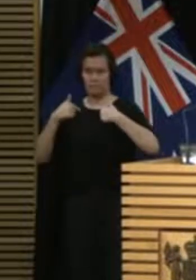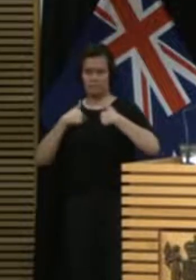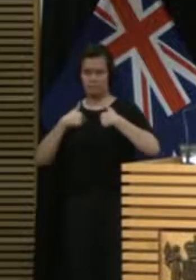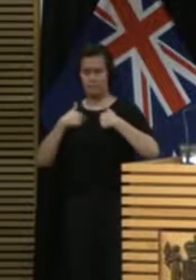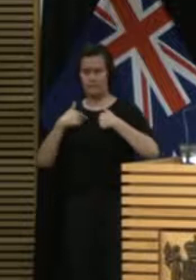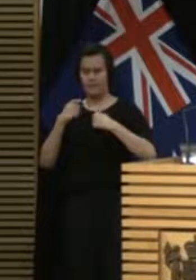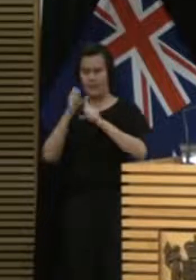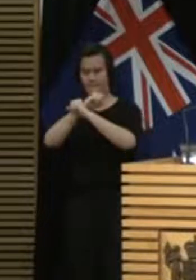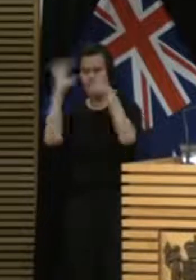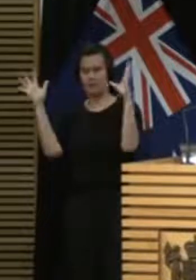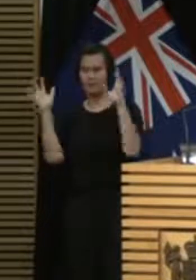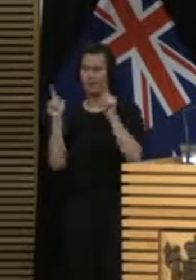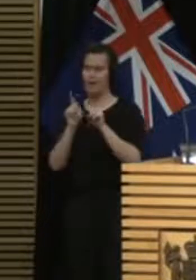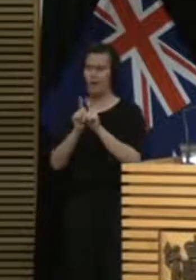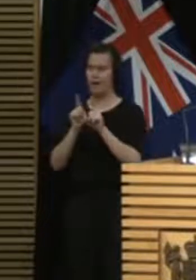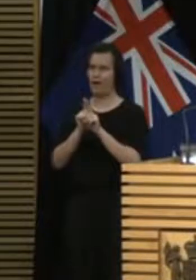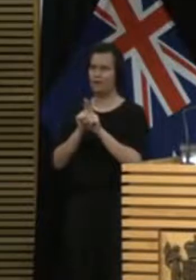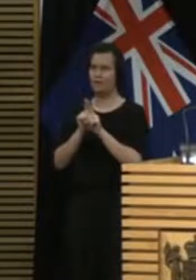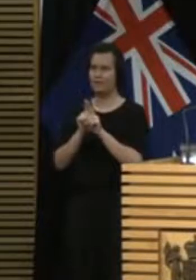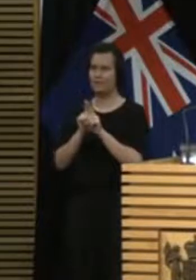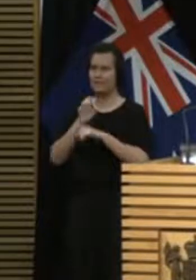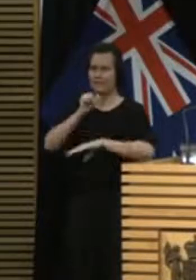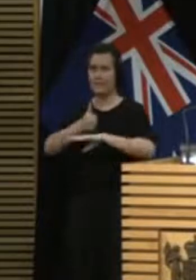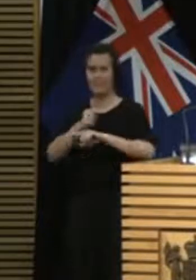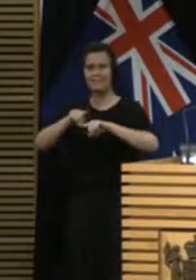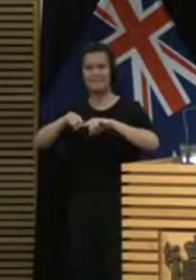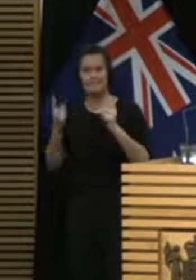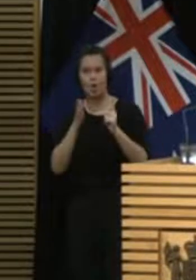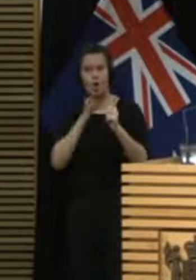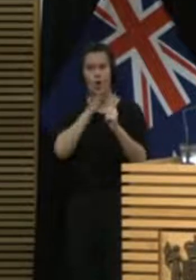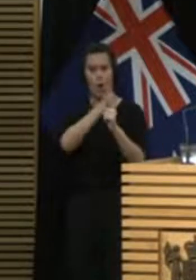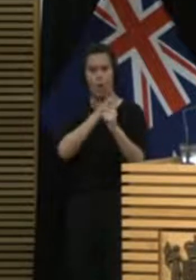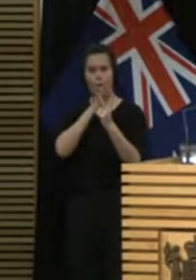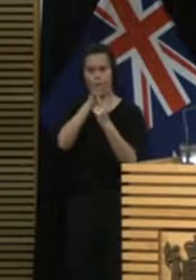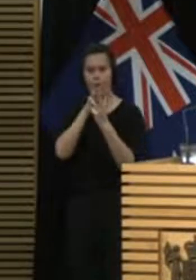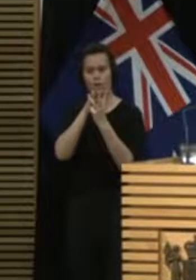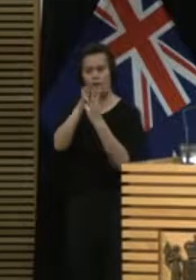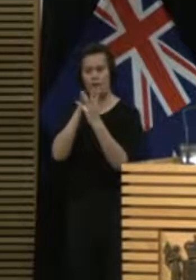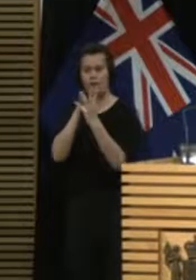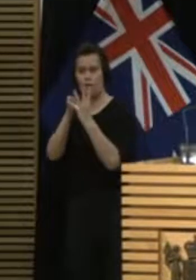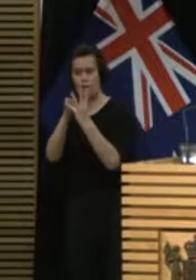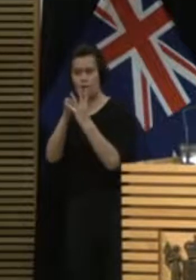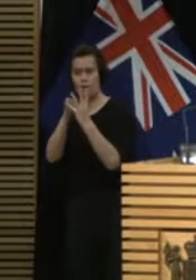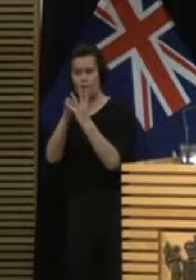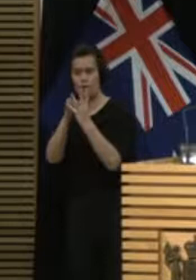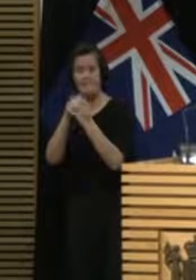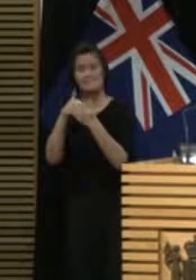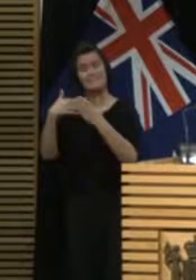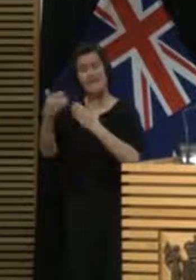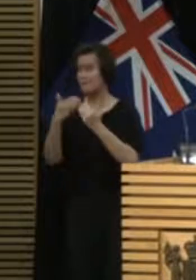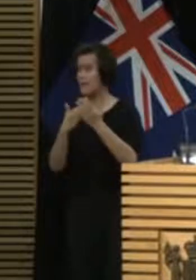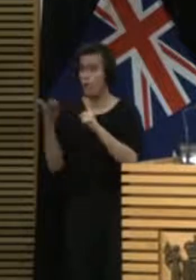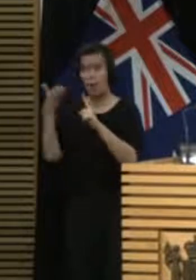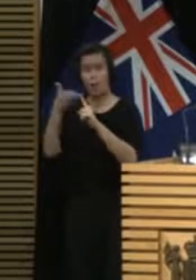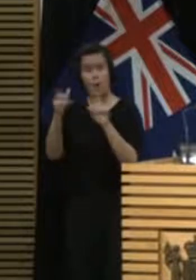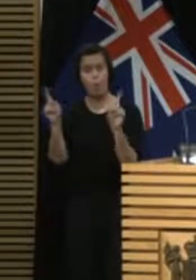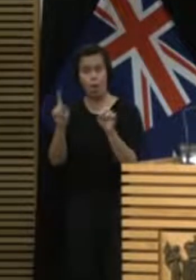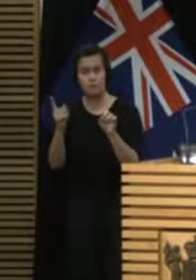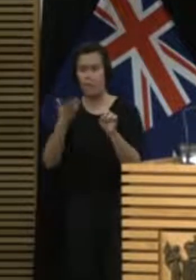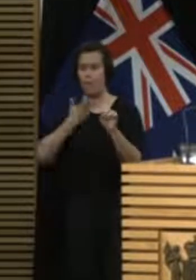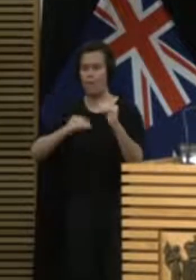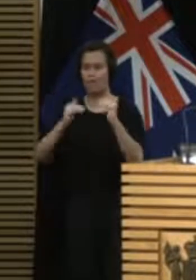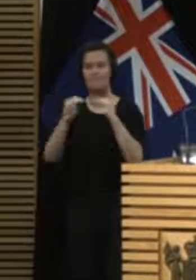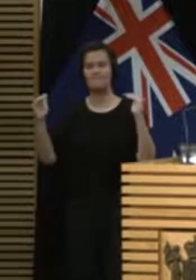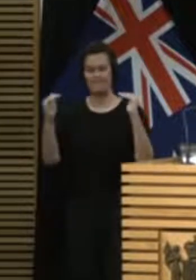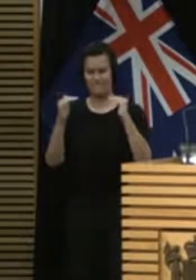they're a waypoint, that there needed to be an equity component to that. And in particular, we were focused on high vaccination